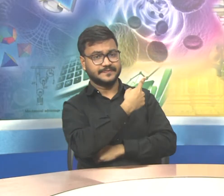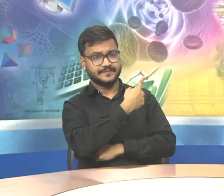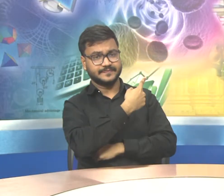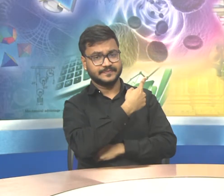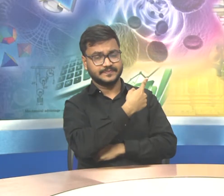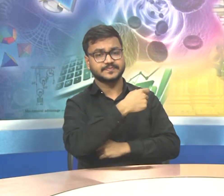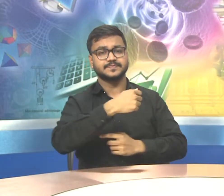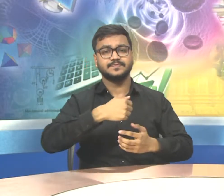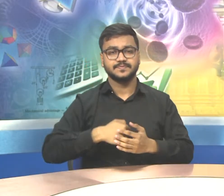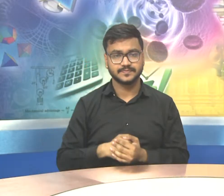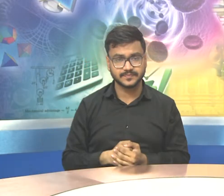Next is executive.